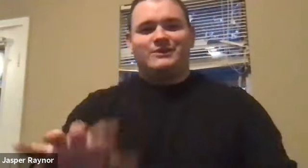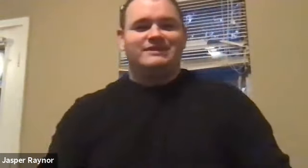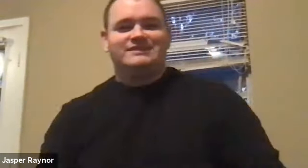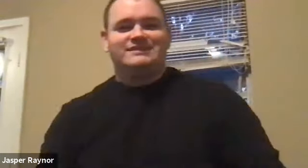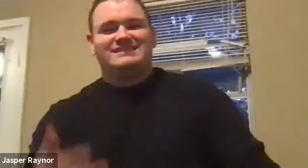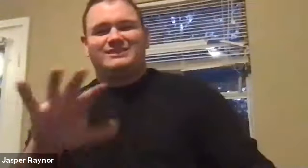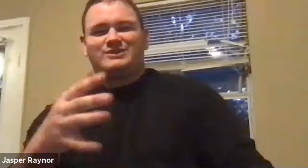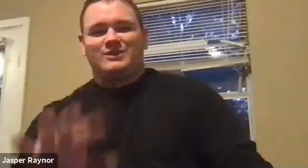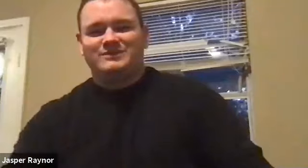So.